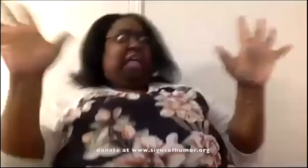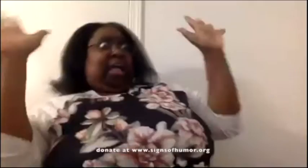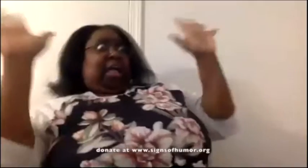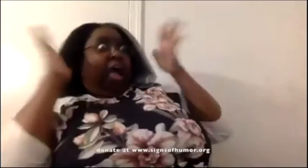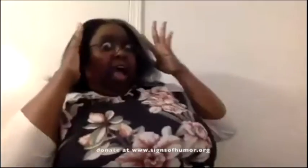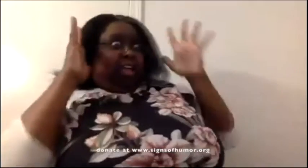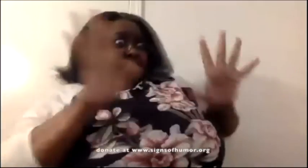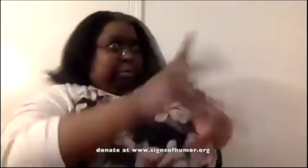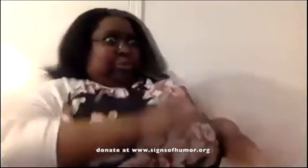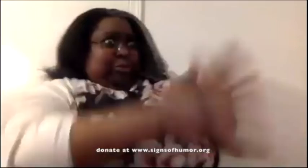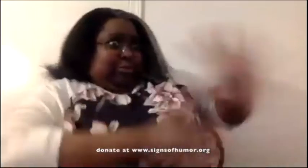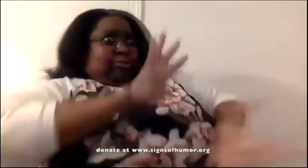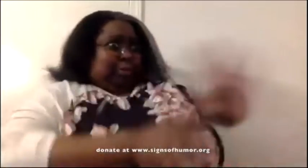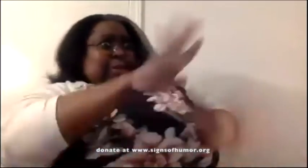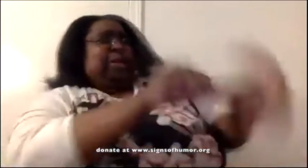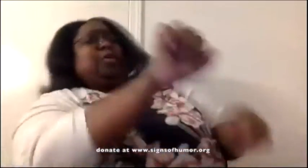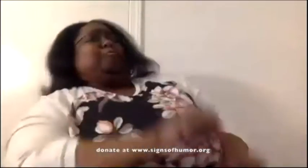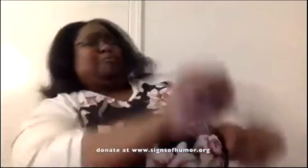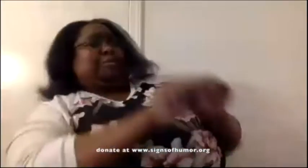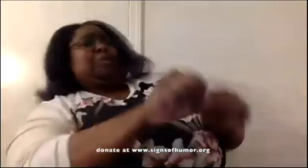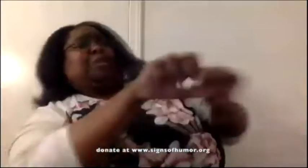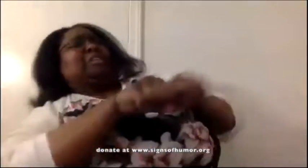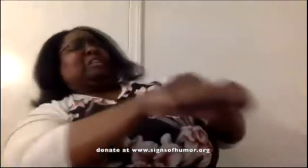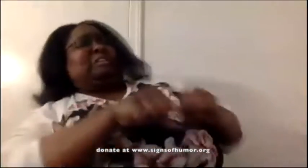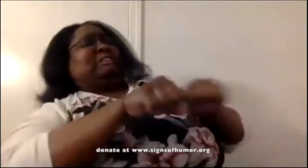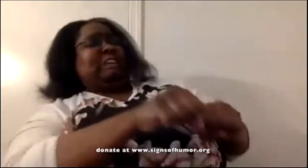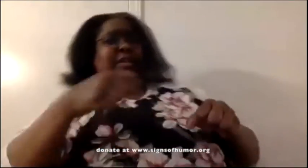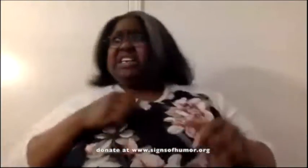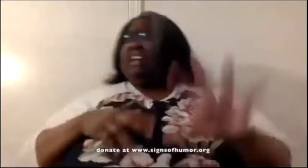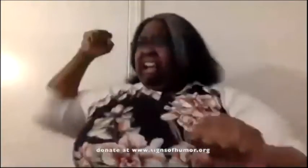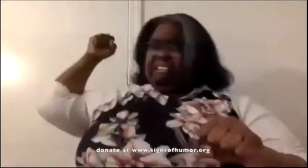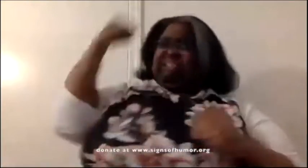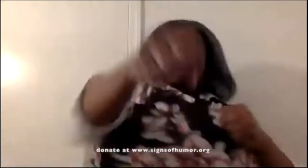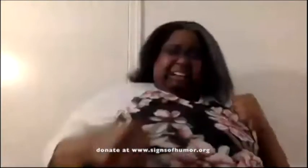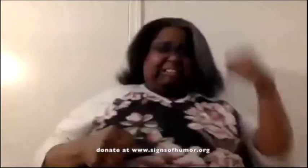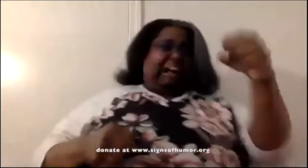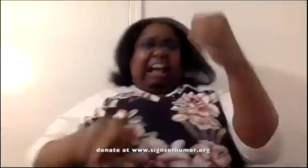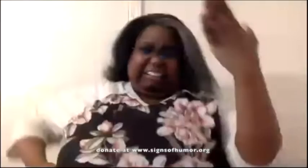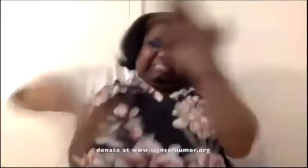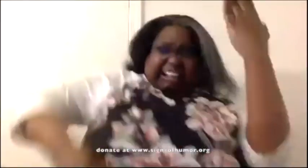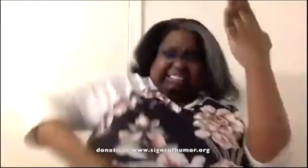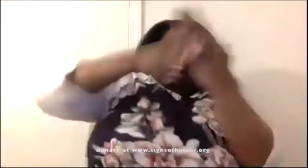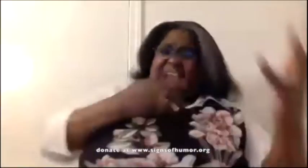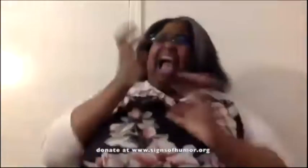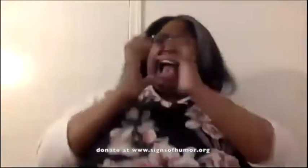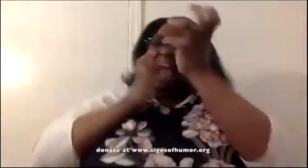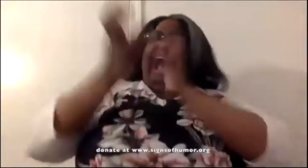going on? And the pastor's trying to calm me down. I punched him. I kicked him. They're trying to hold me down. I became like a street